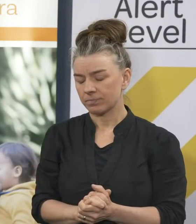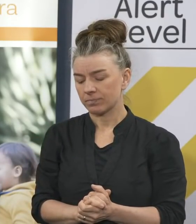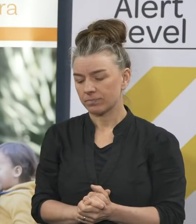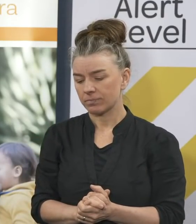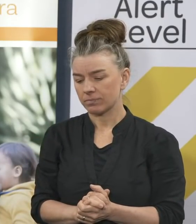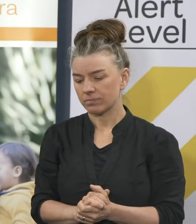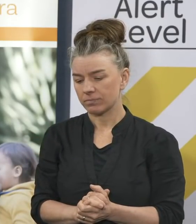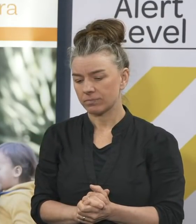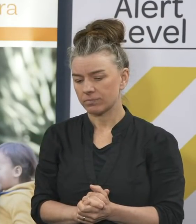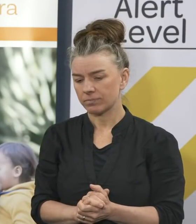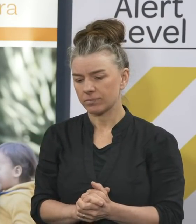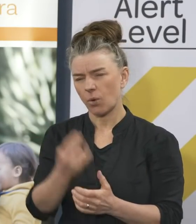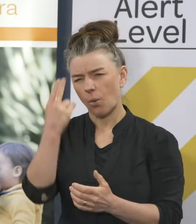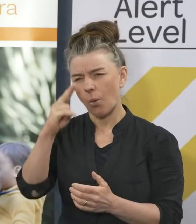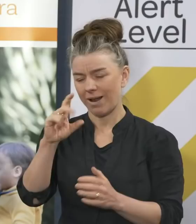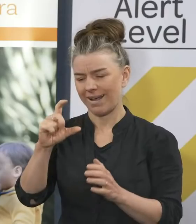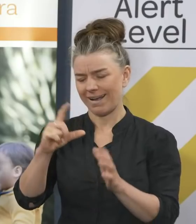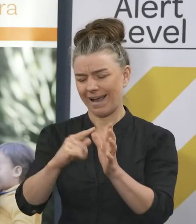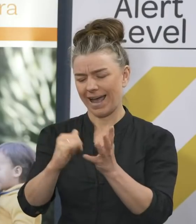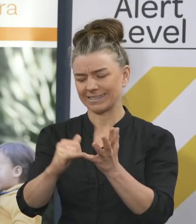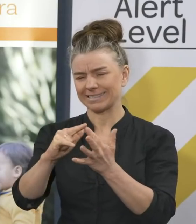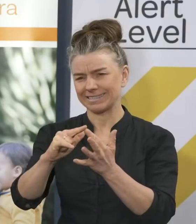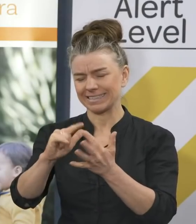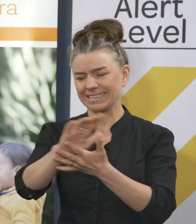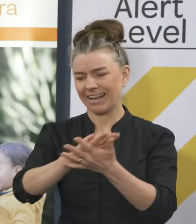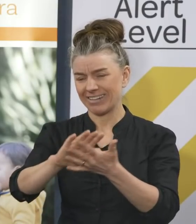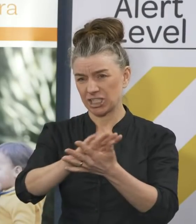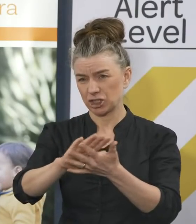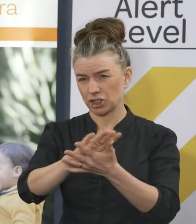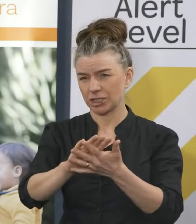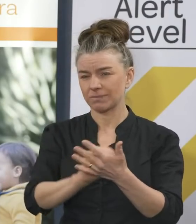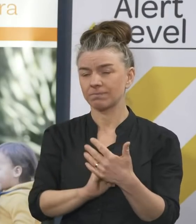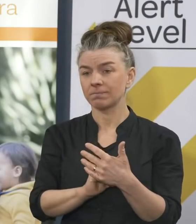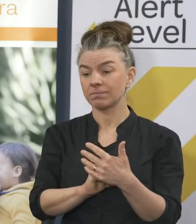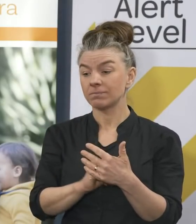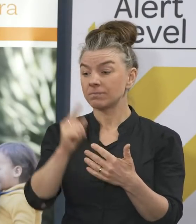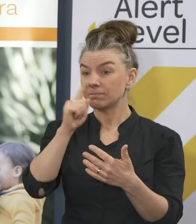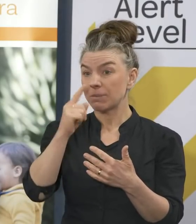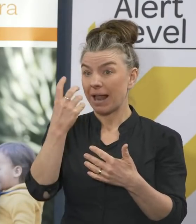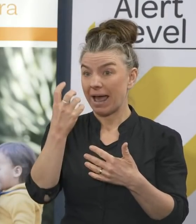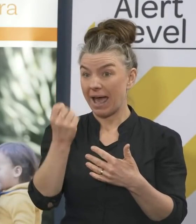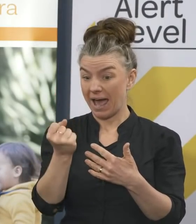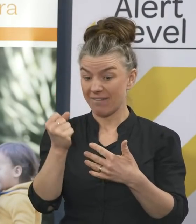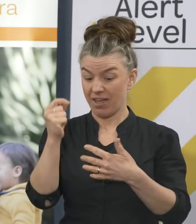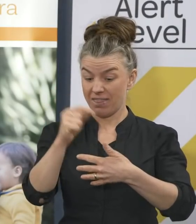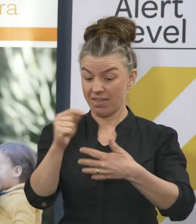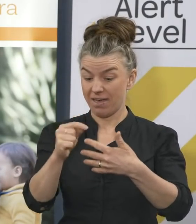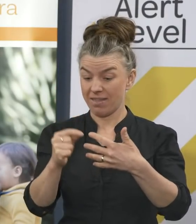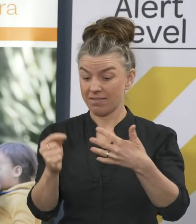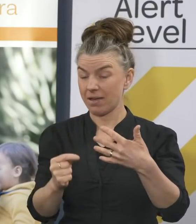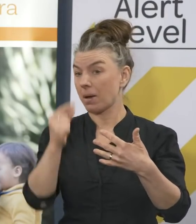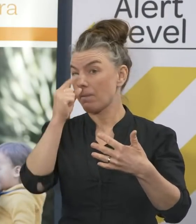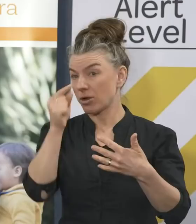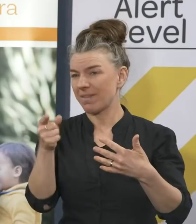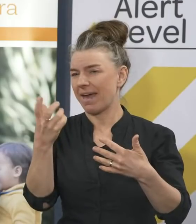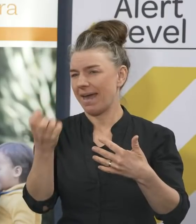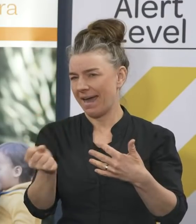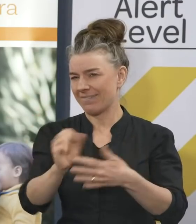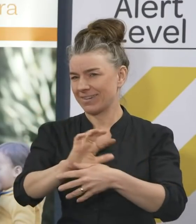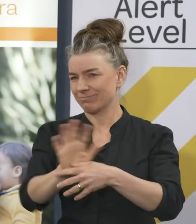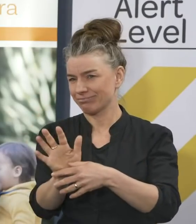a classification of people with symptoms that might be suggestive of COVID-19 to help